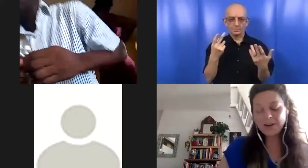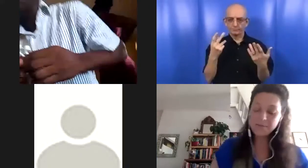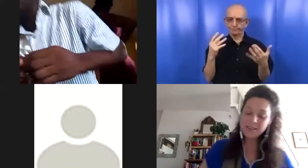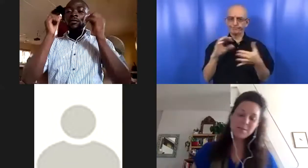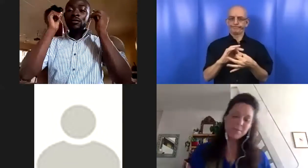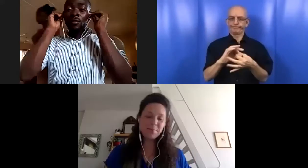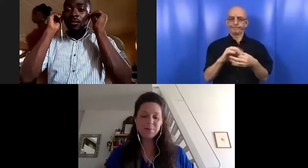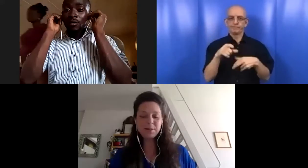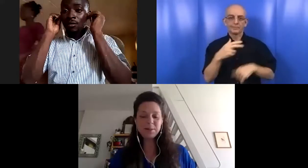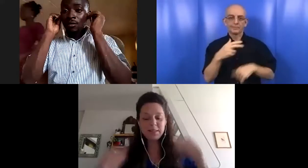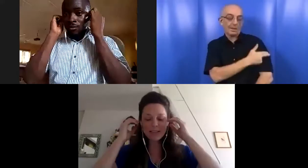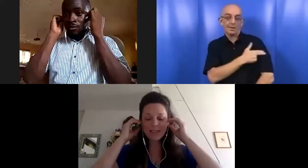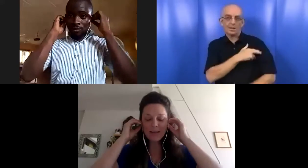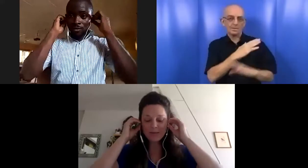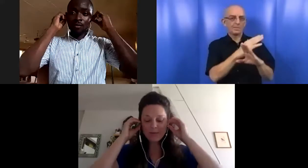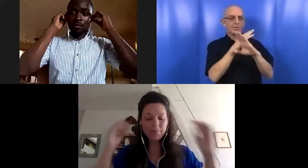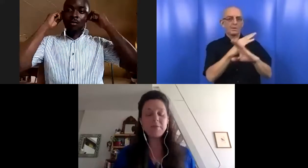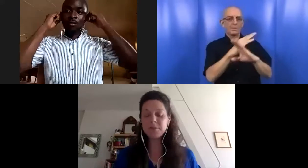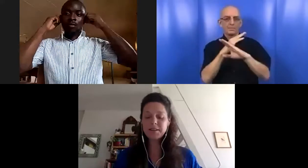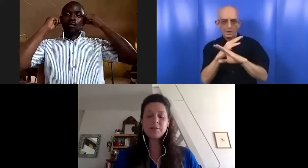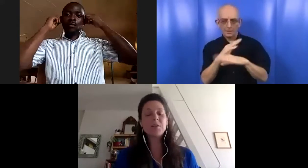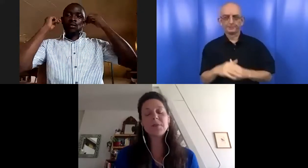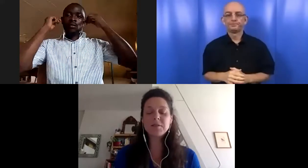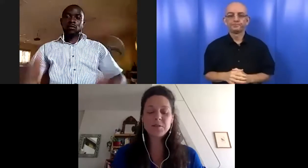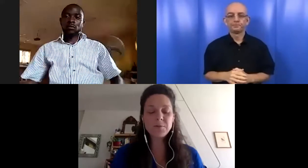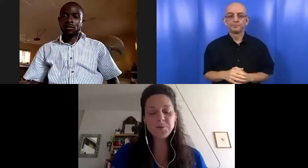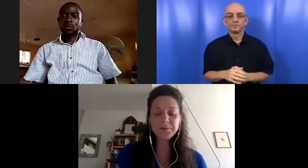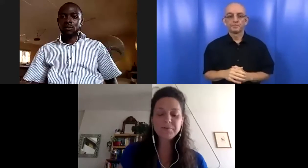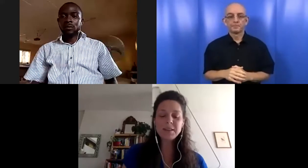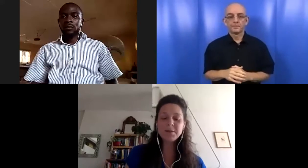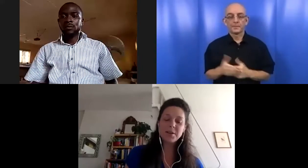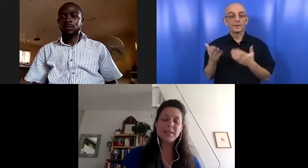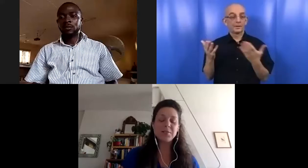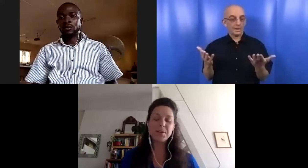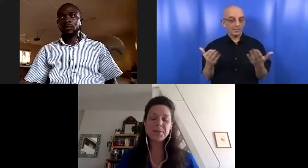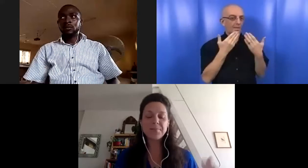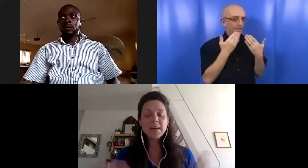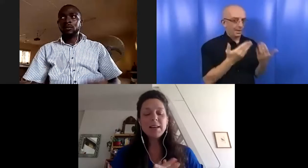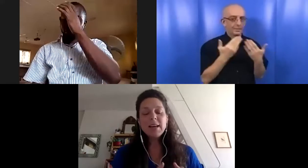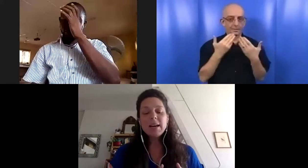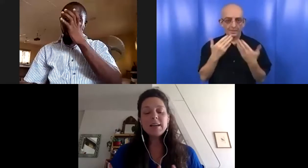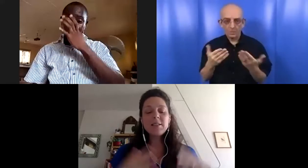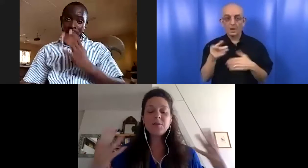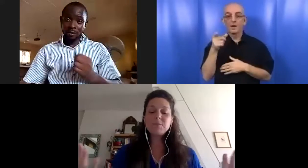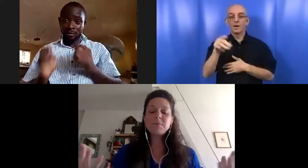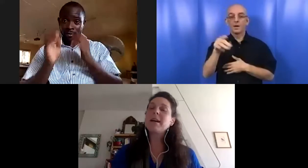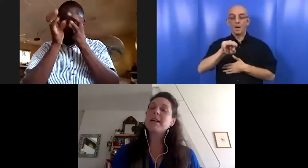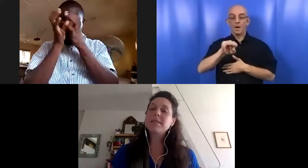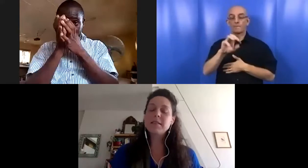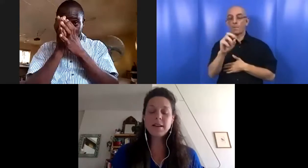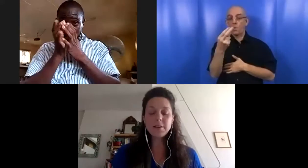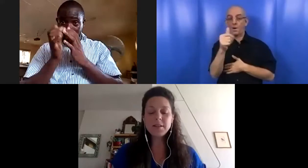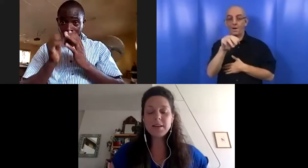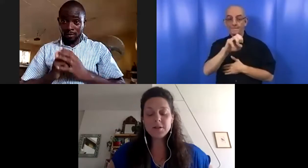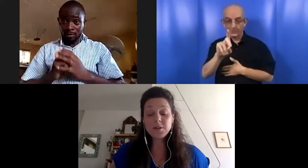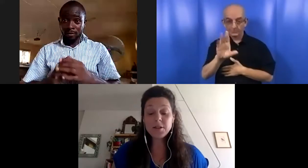you, Mohammed, before, and everybody I worked with on this report. I'm very glad to be here. In terms of access